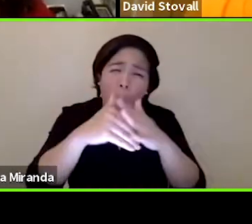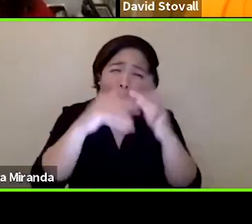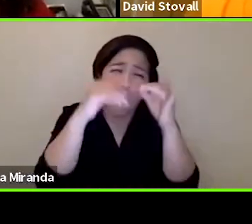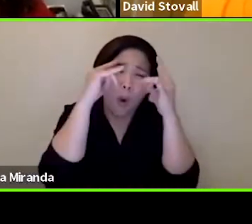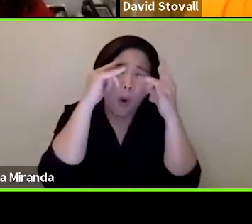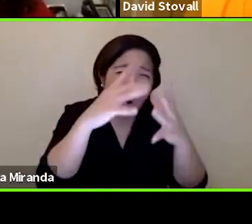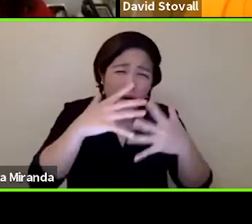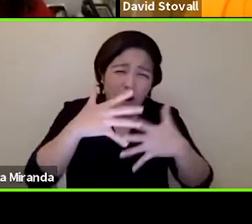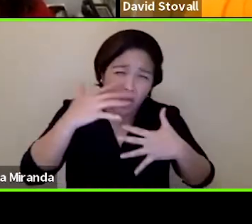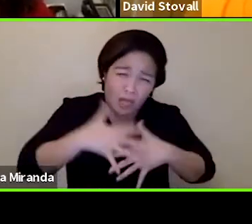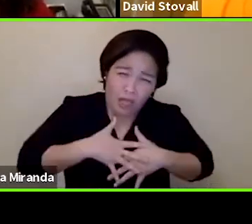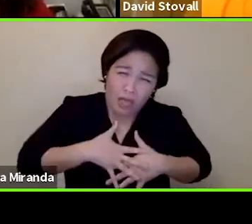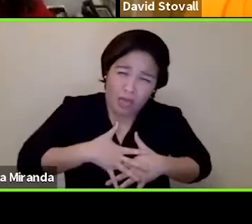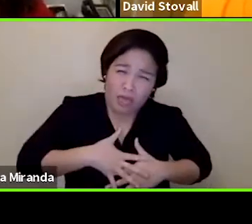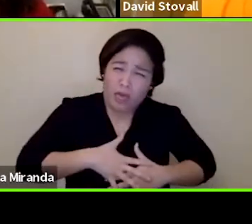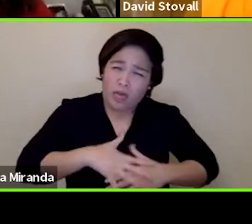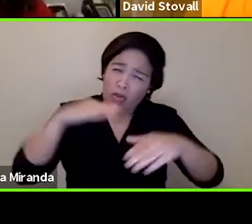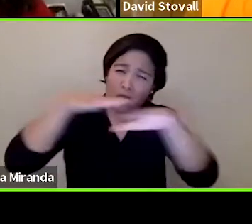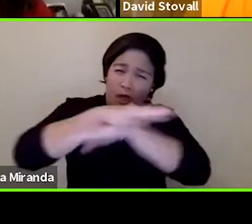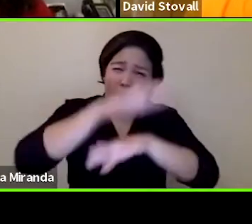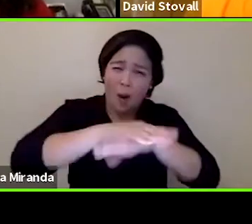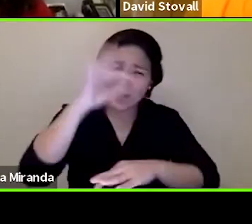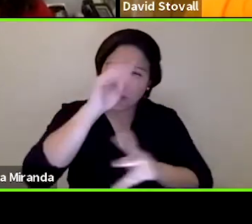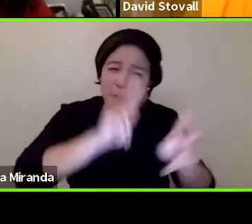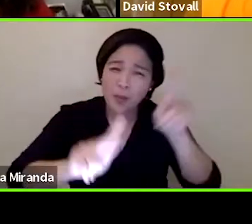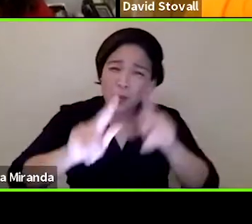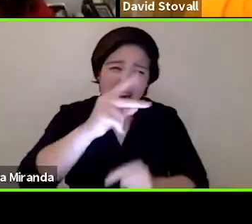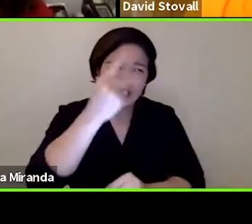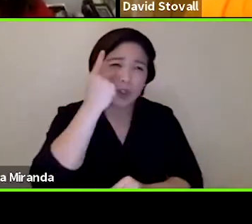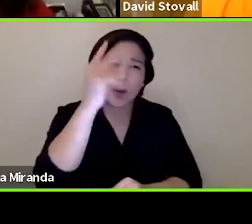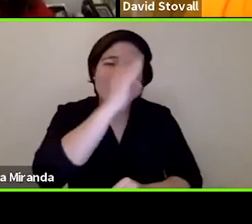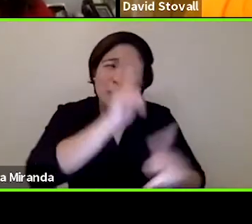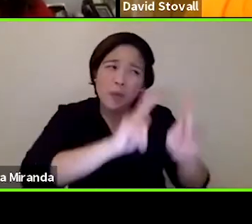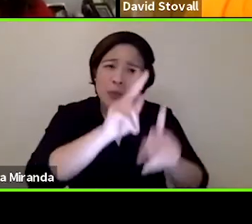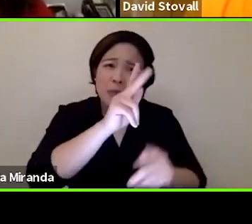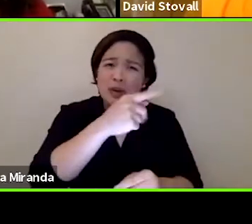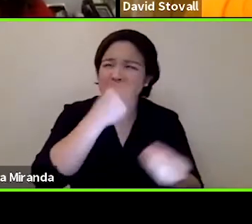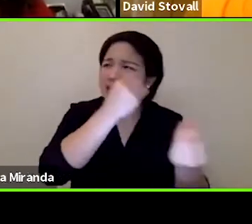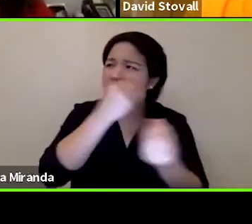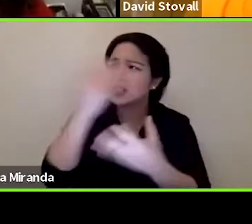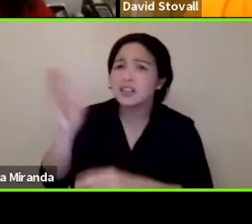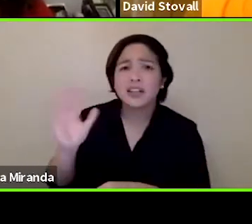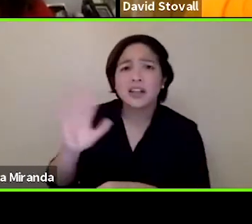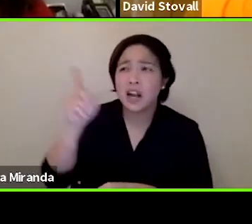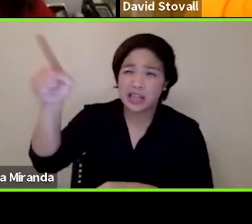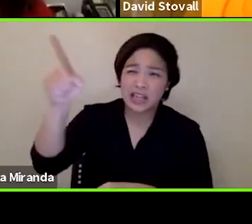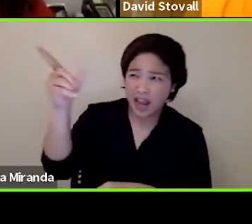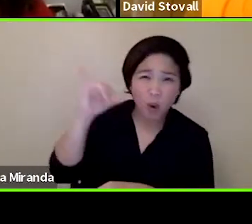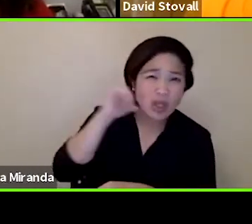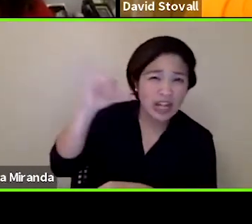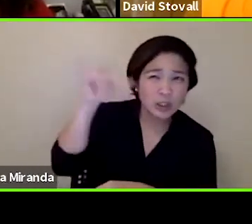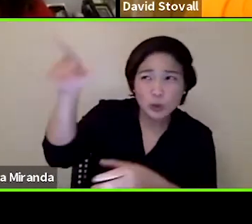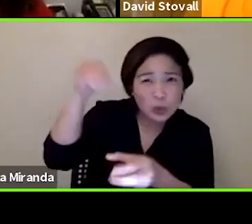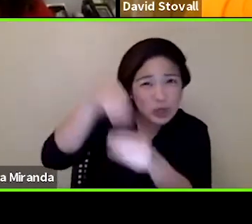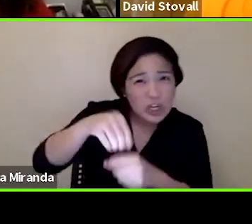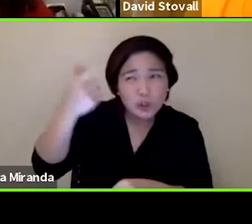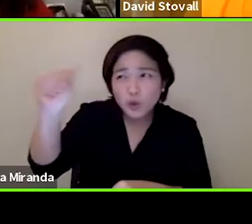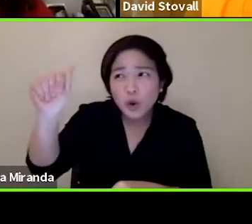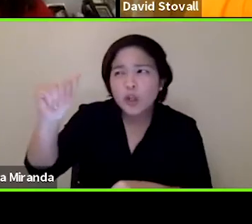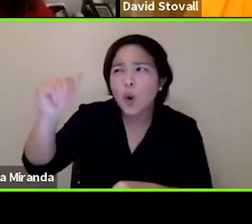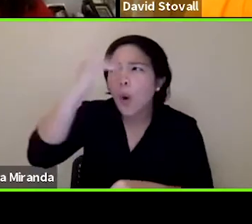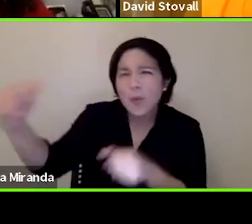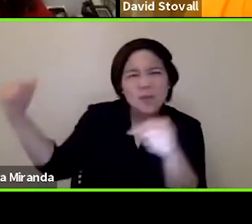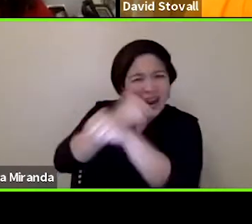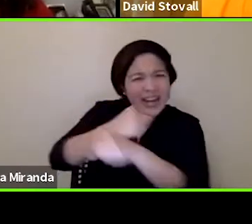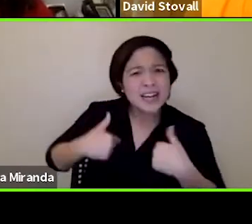upon the Filipino people. And they see the Filipino people, the revolutionaries, say to them, they're lynching you in Georgia. Why are you over here fighting